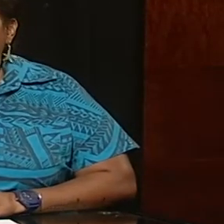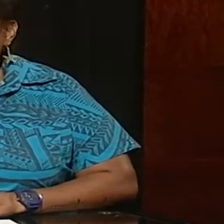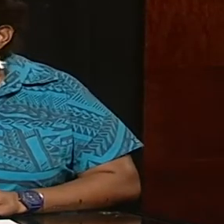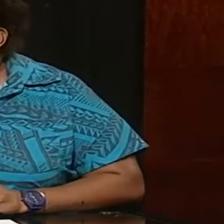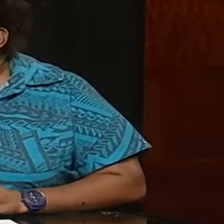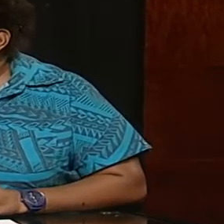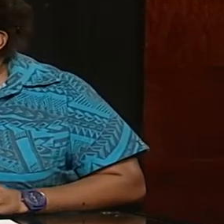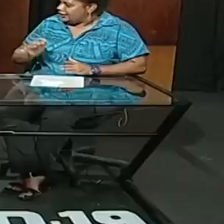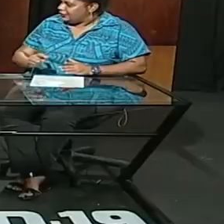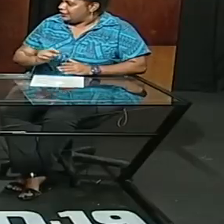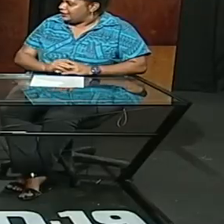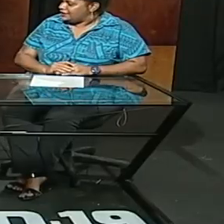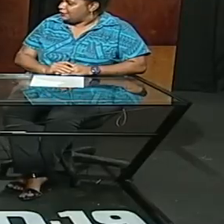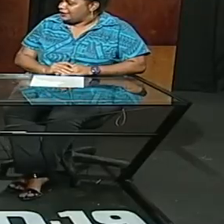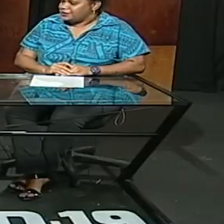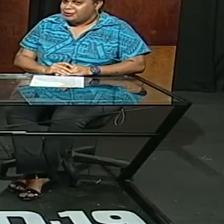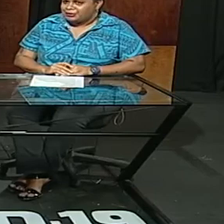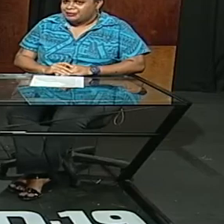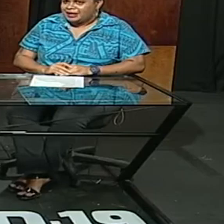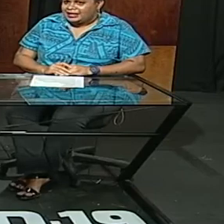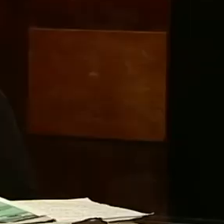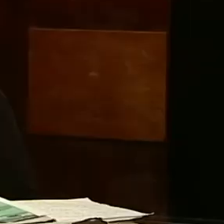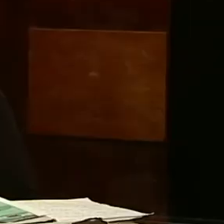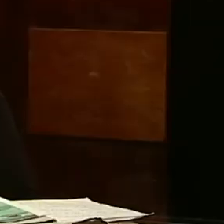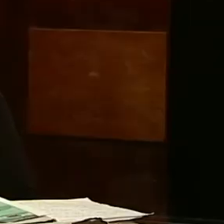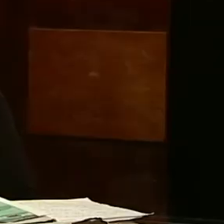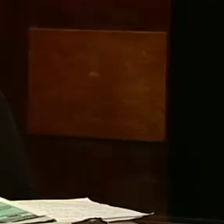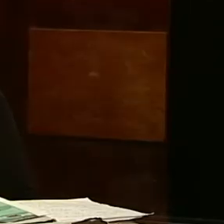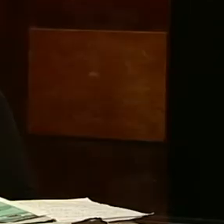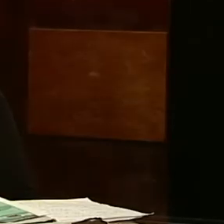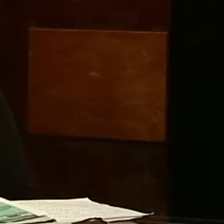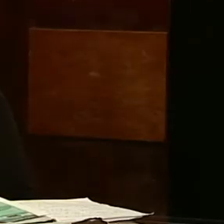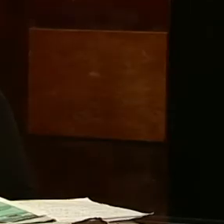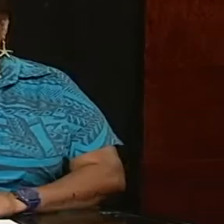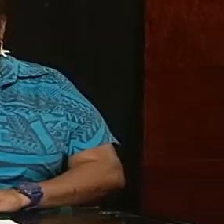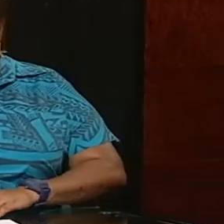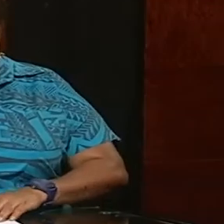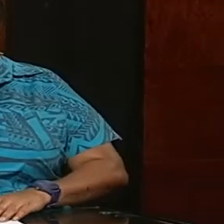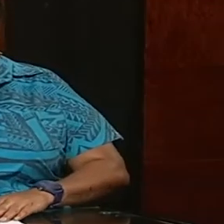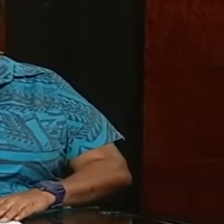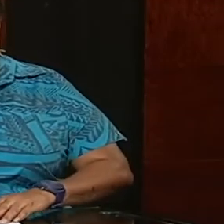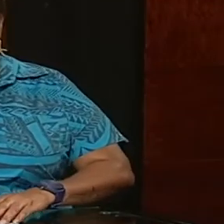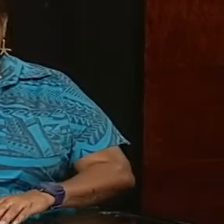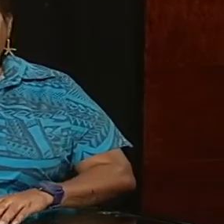look forward to having you again on this awareness program in the next few days. Thank you.